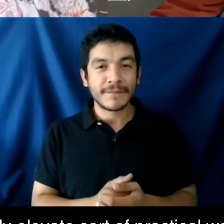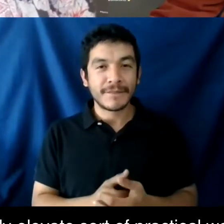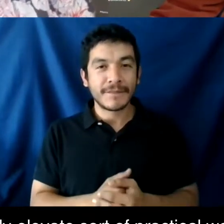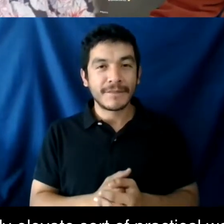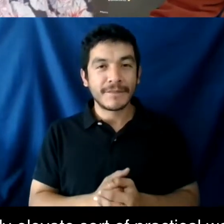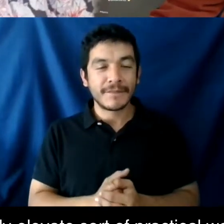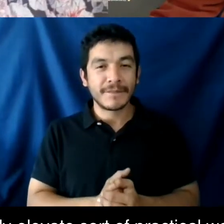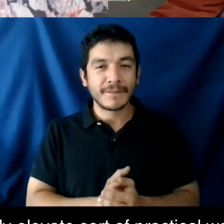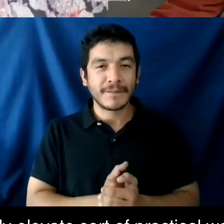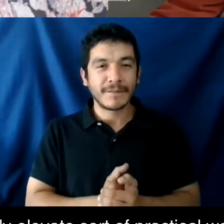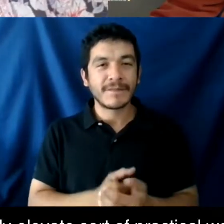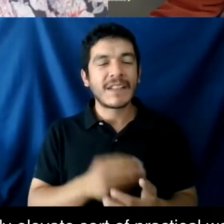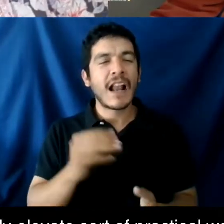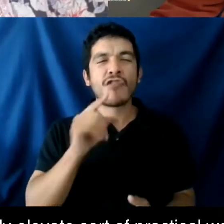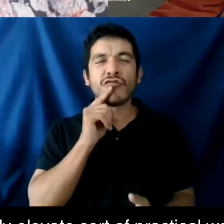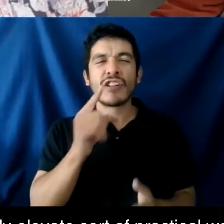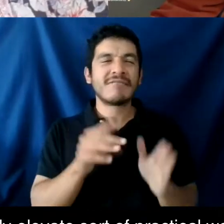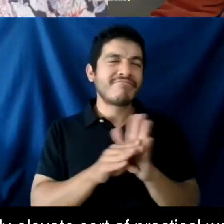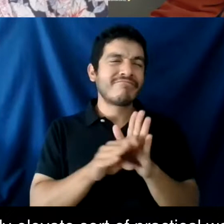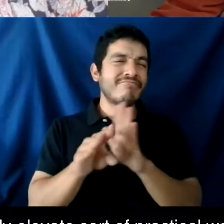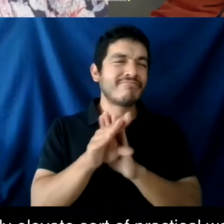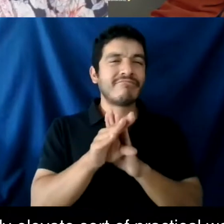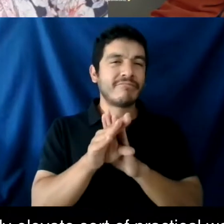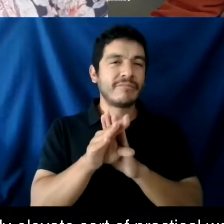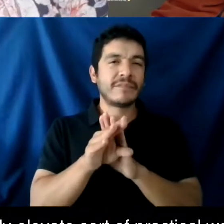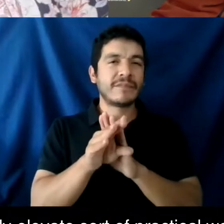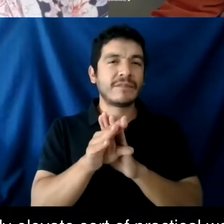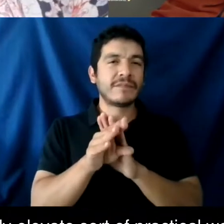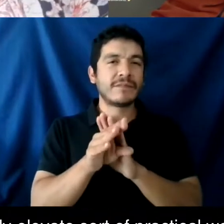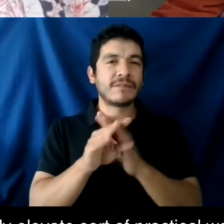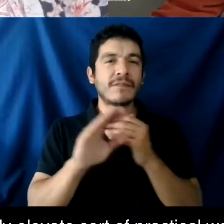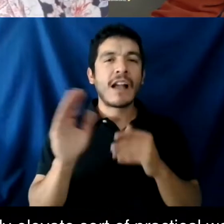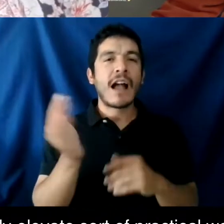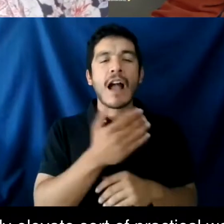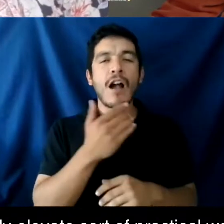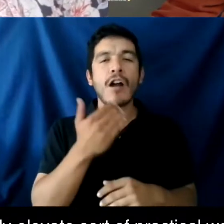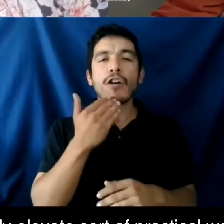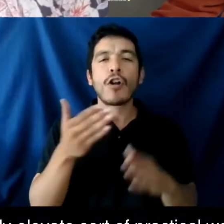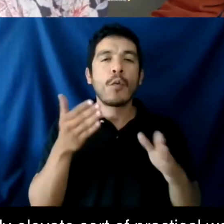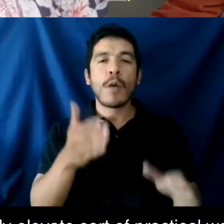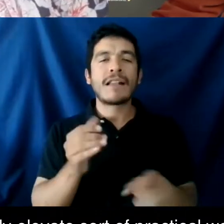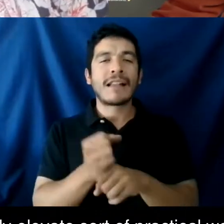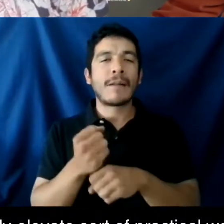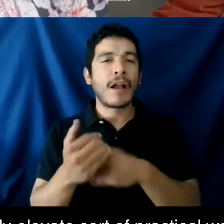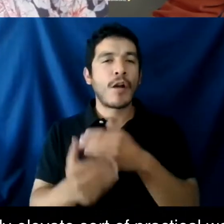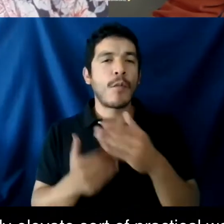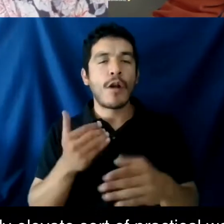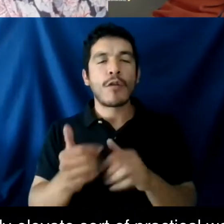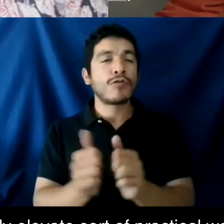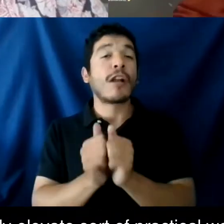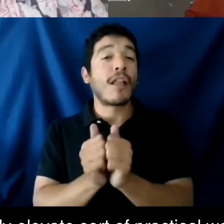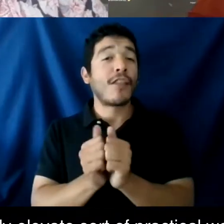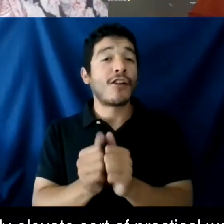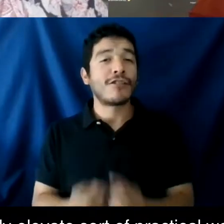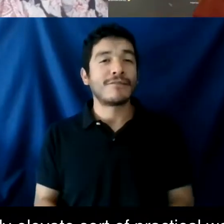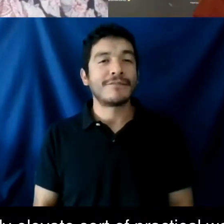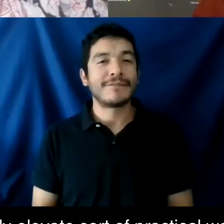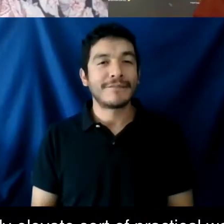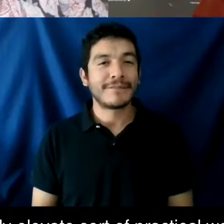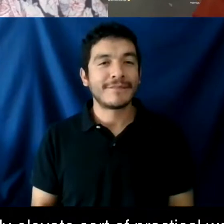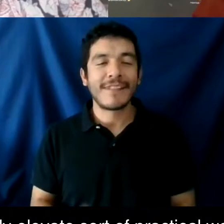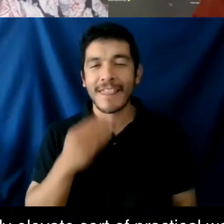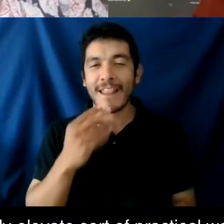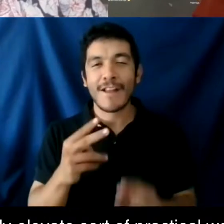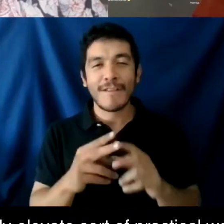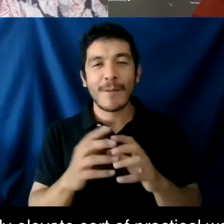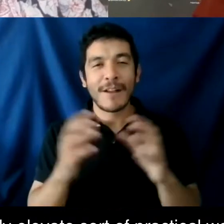and really elevate sort of practical ways that we can make progress together. Thank you very